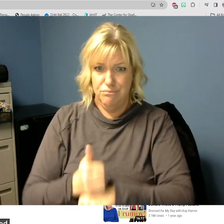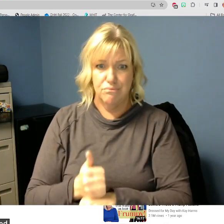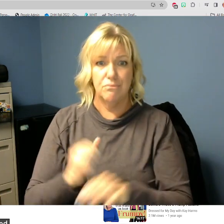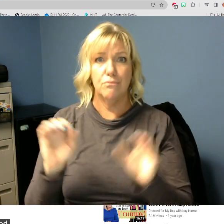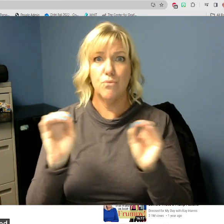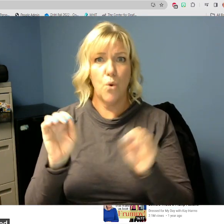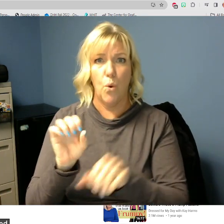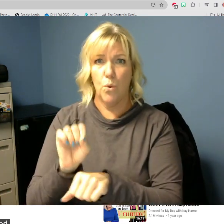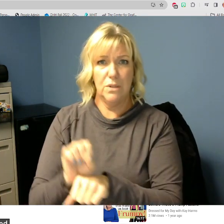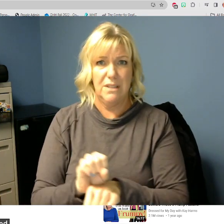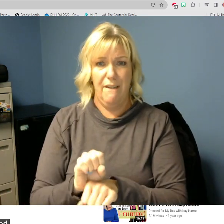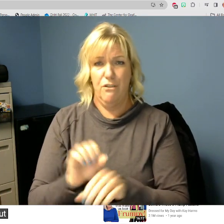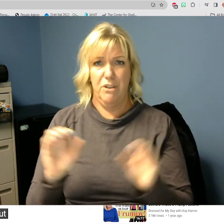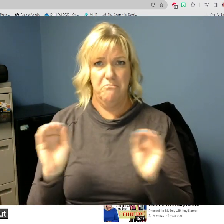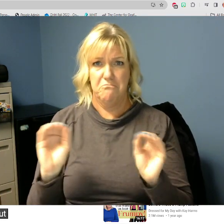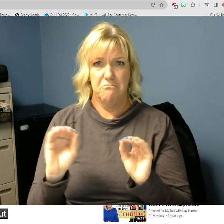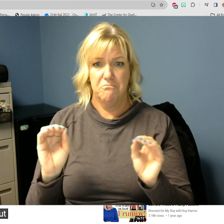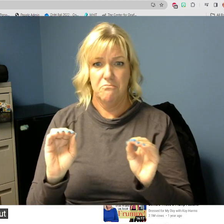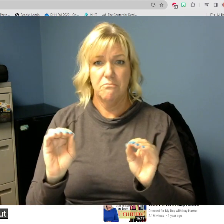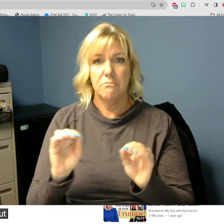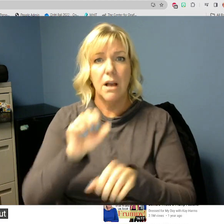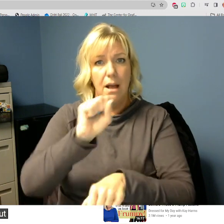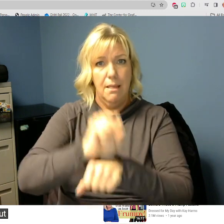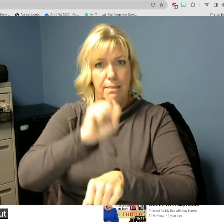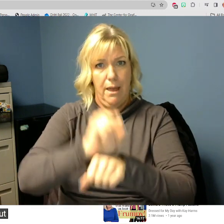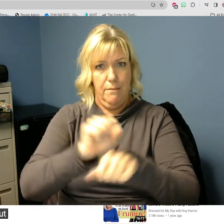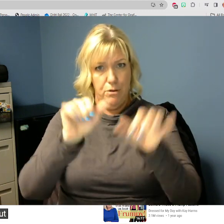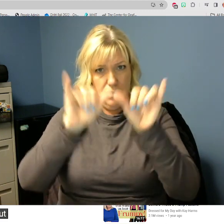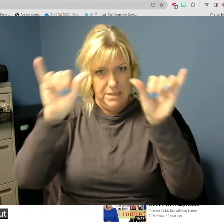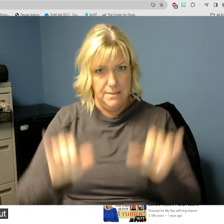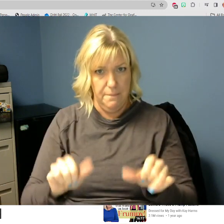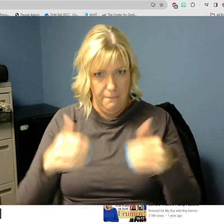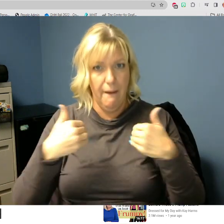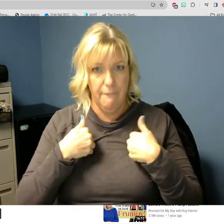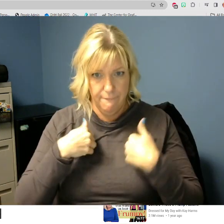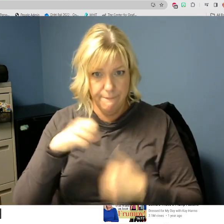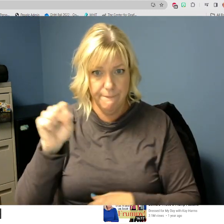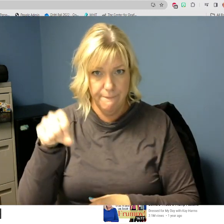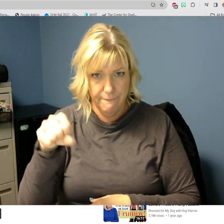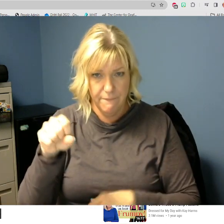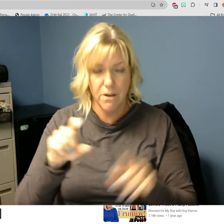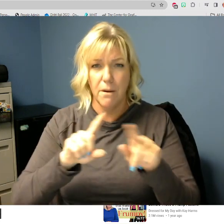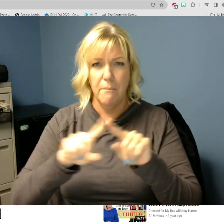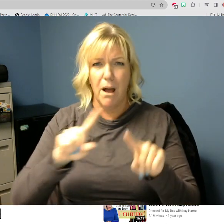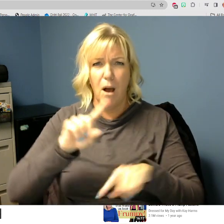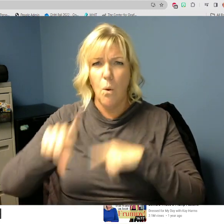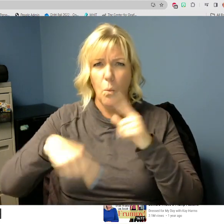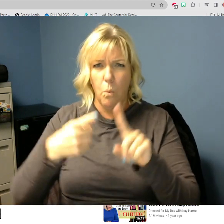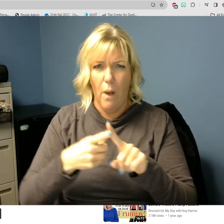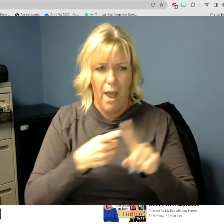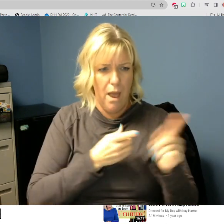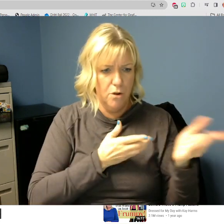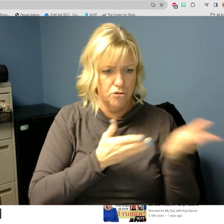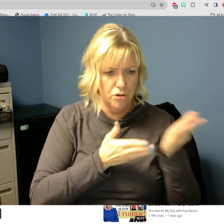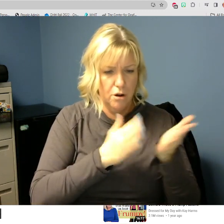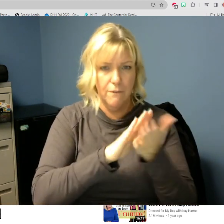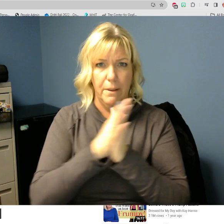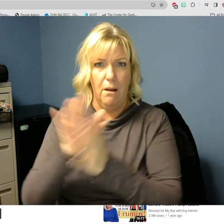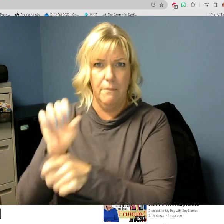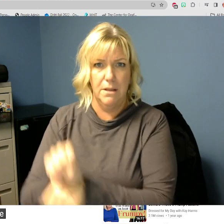the labor system was one of indentured servants. So what we want to figure out is where that shift happens. And Mary